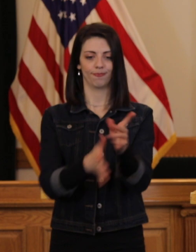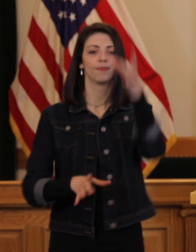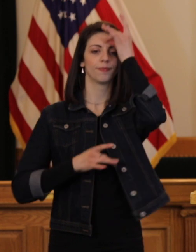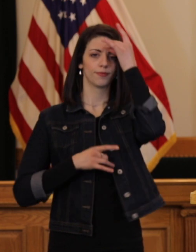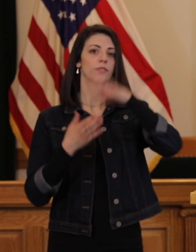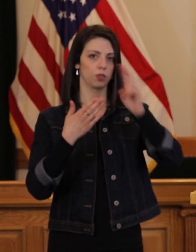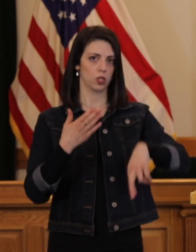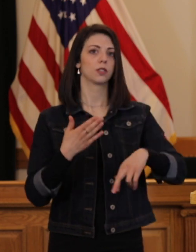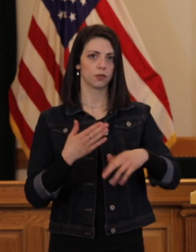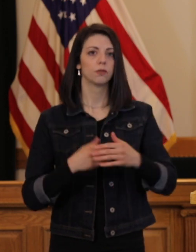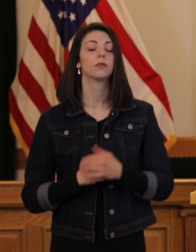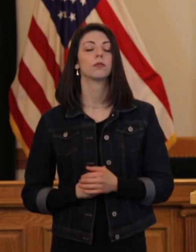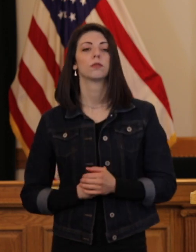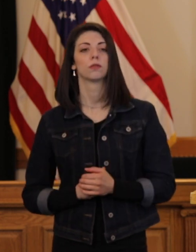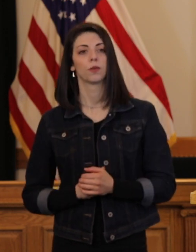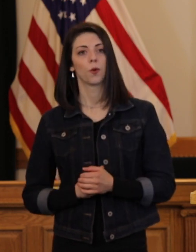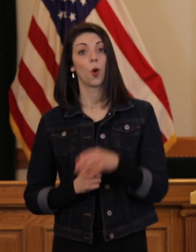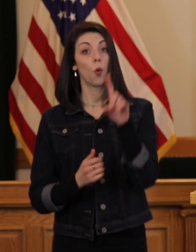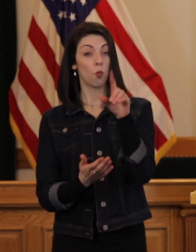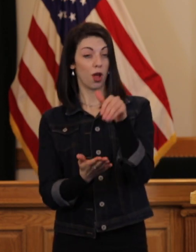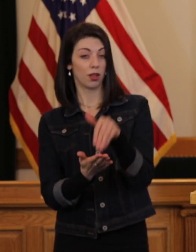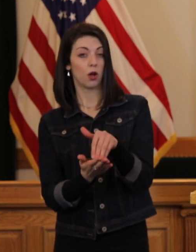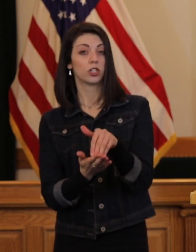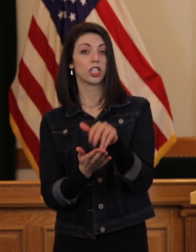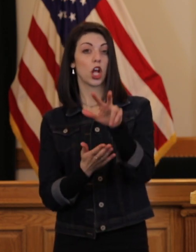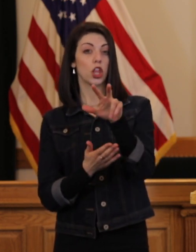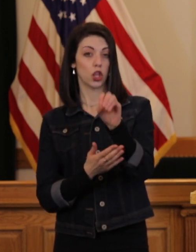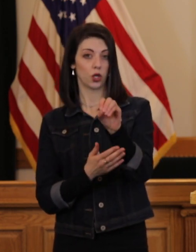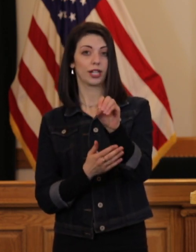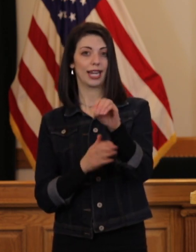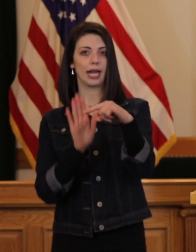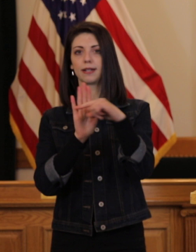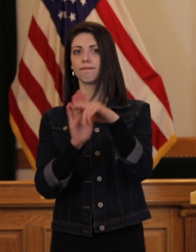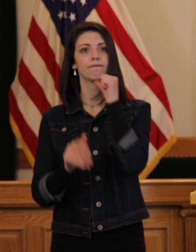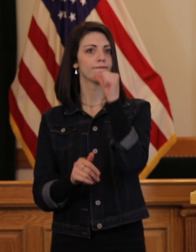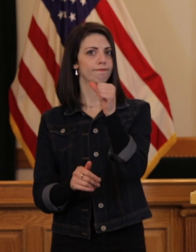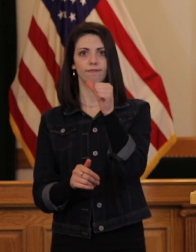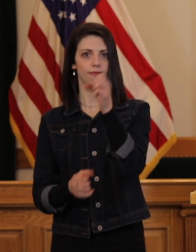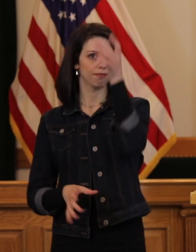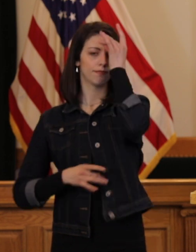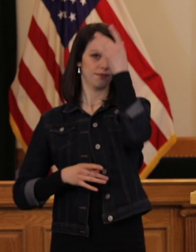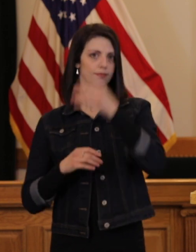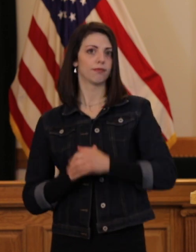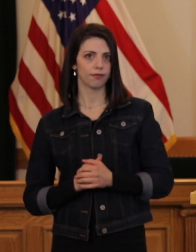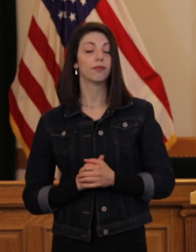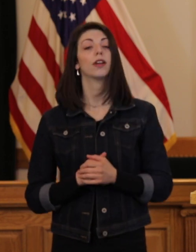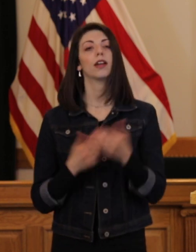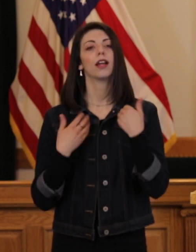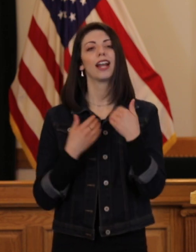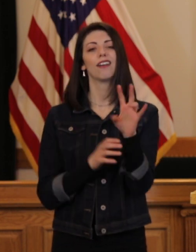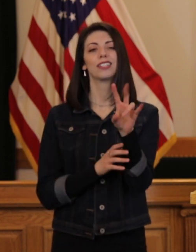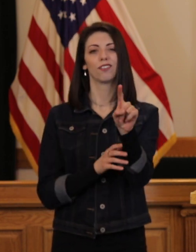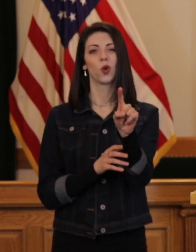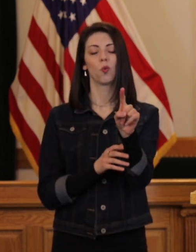come back. We've had 1,030 negative test results come back in. And we have 71